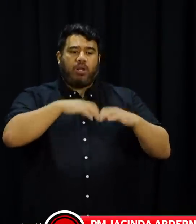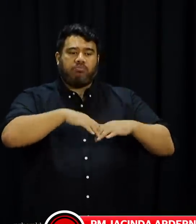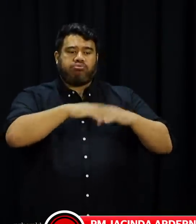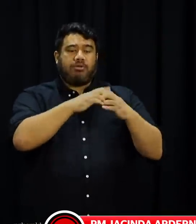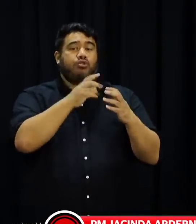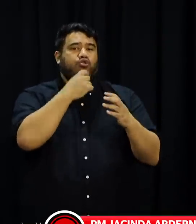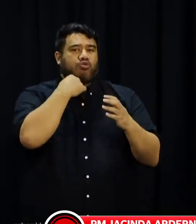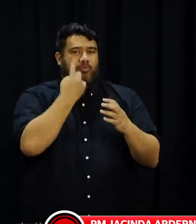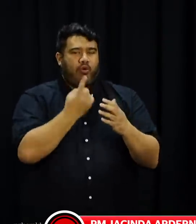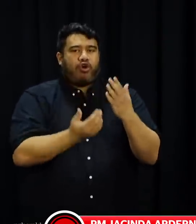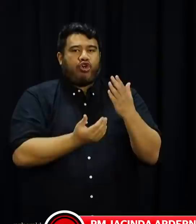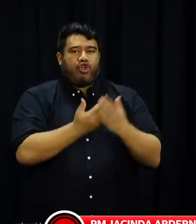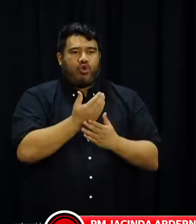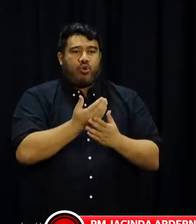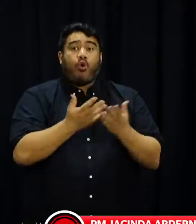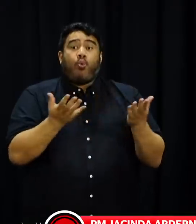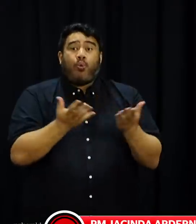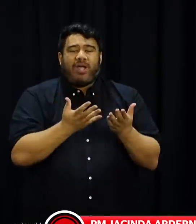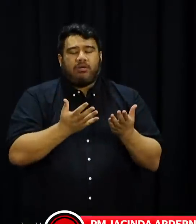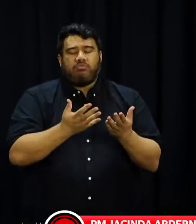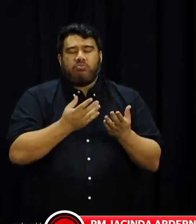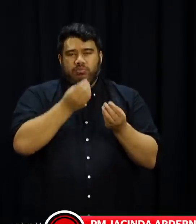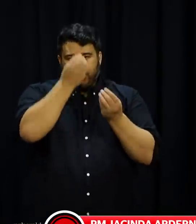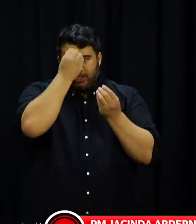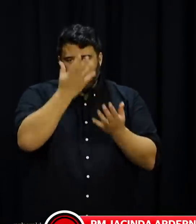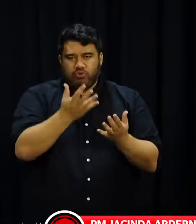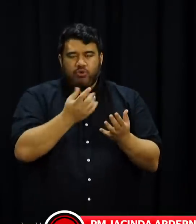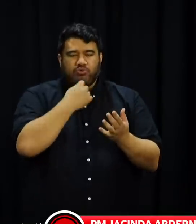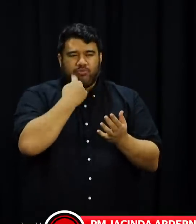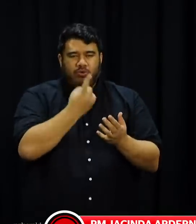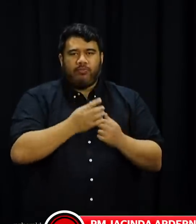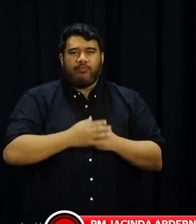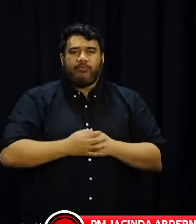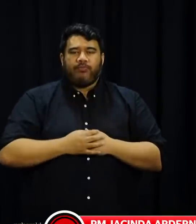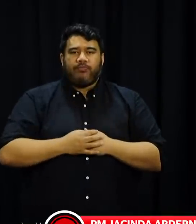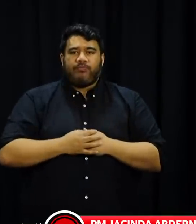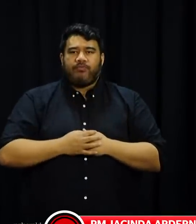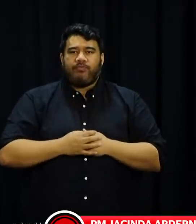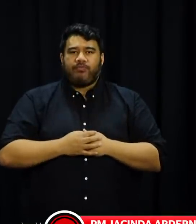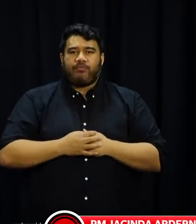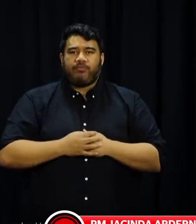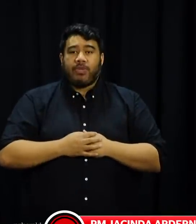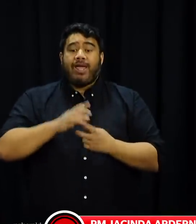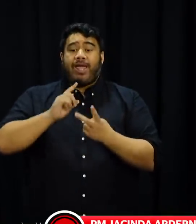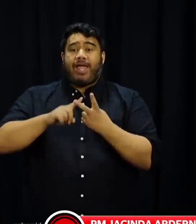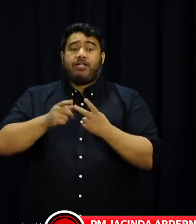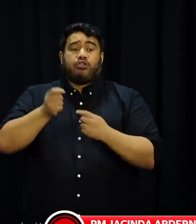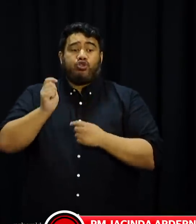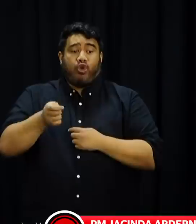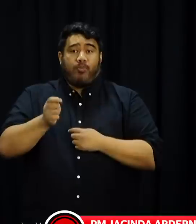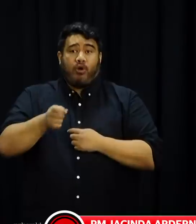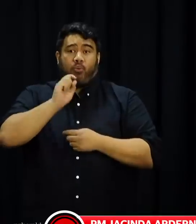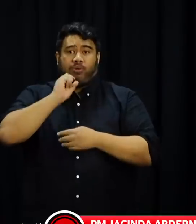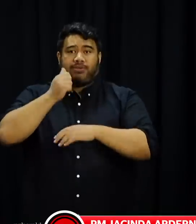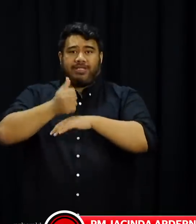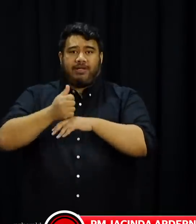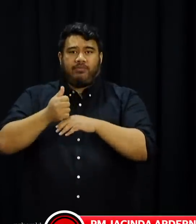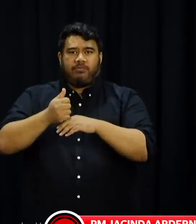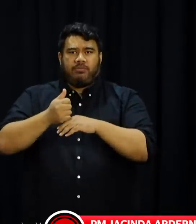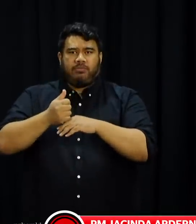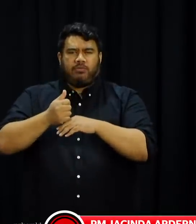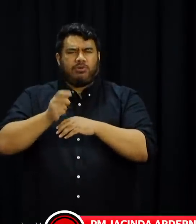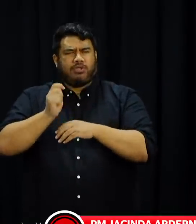opening tomorrow, and that site will be announced for locals. But again, it's not just the locals in Rotorua, but anyone who may have